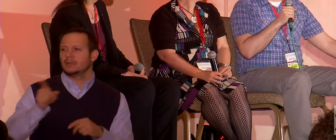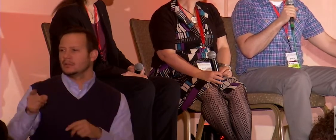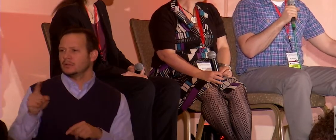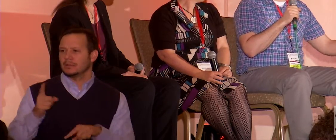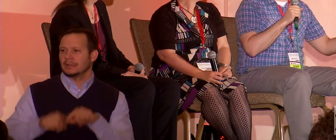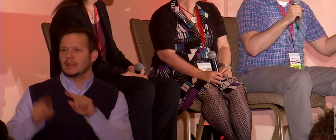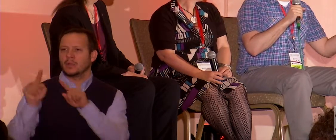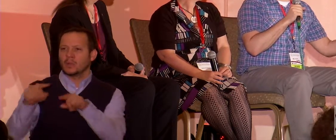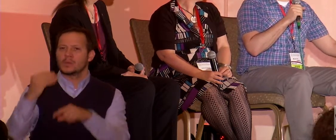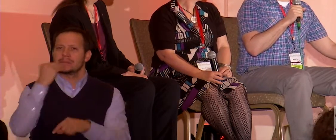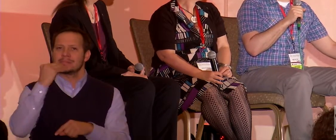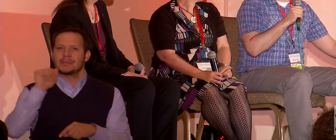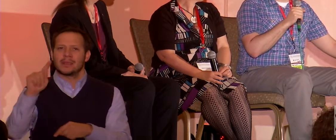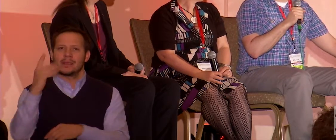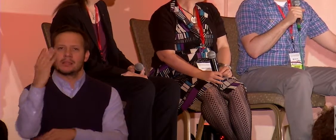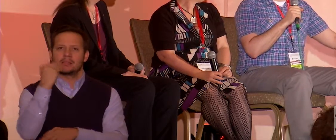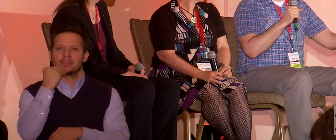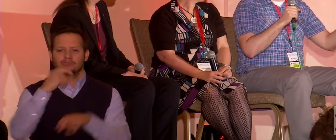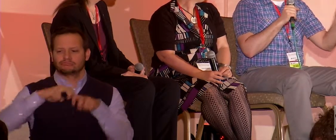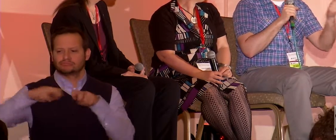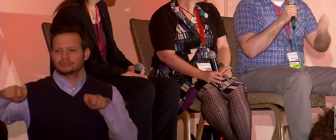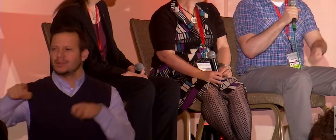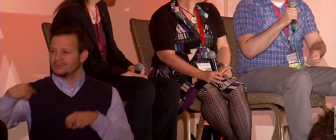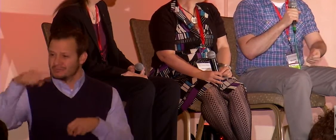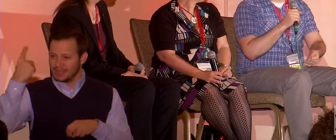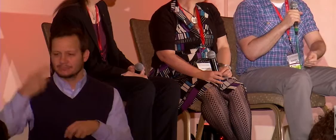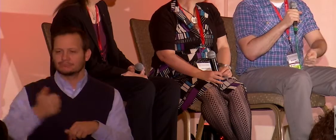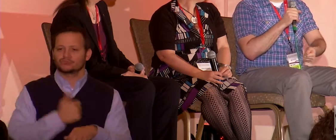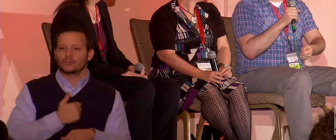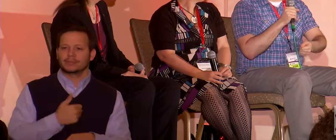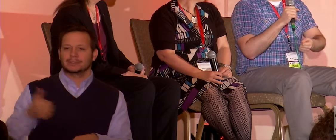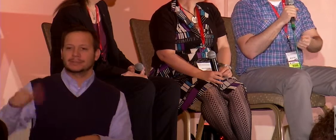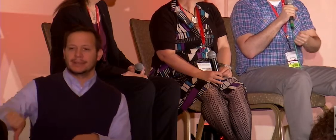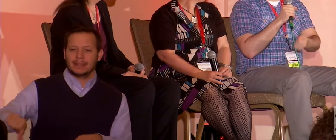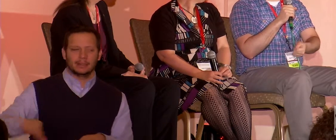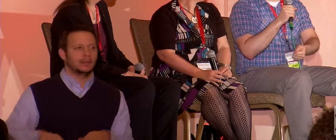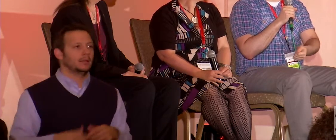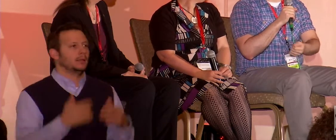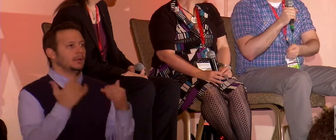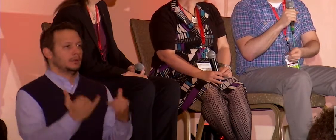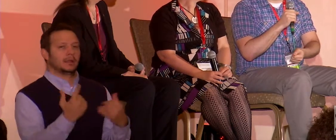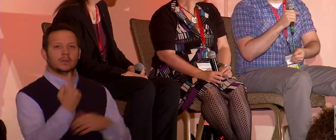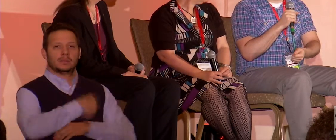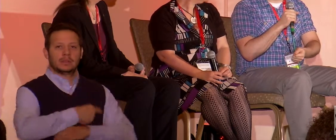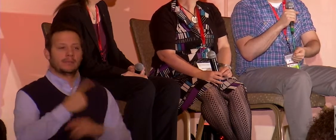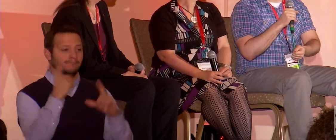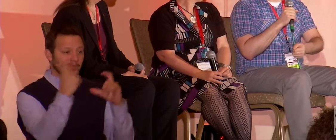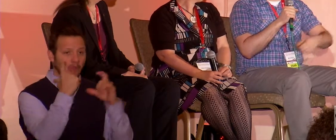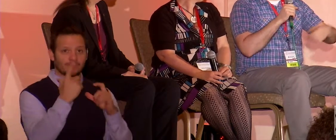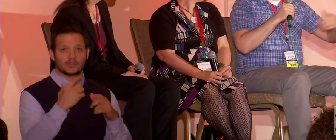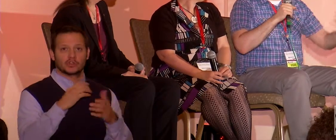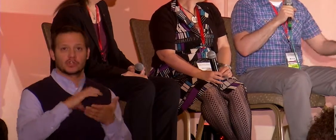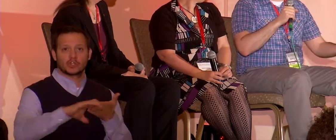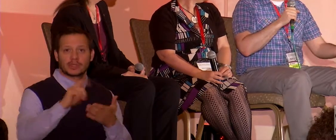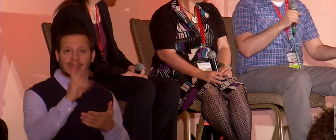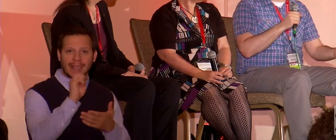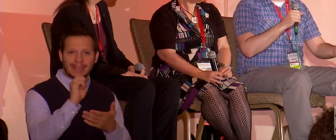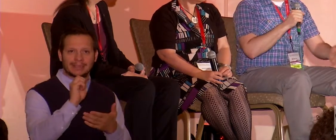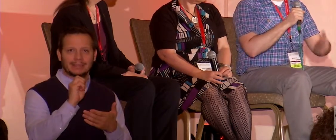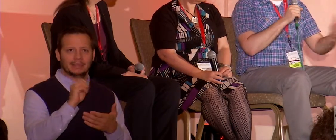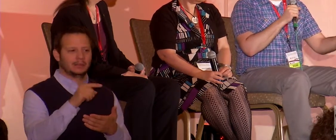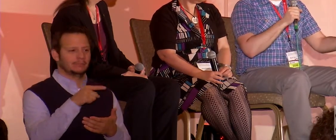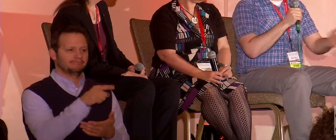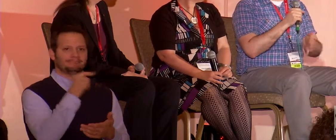counters because they were black, and people are denied cakes and photographers because they're same-sex couples. At a basic